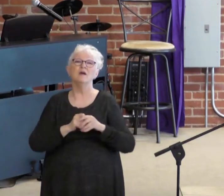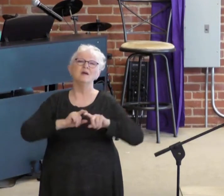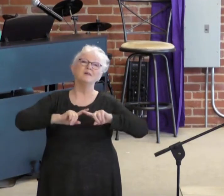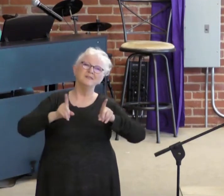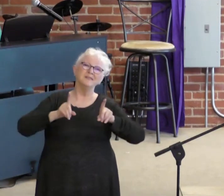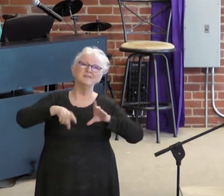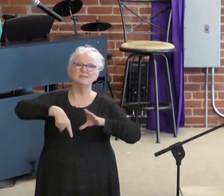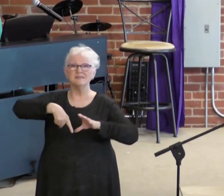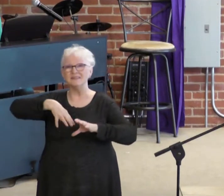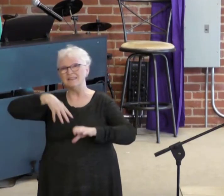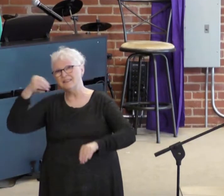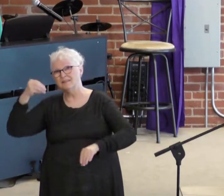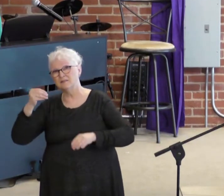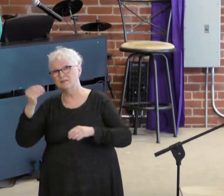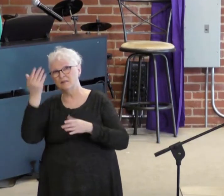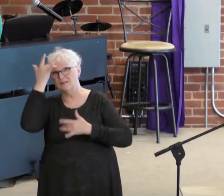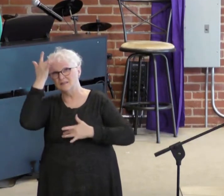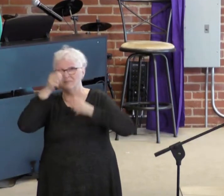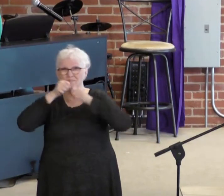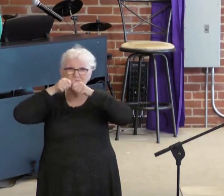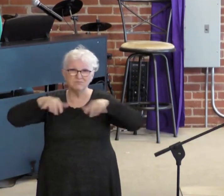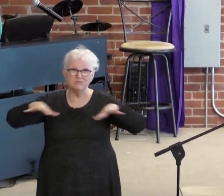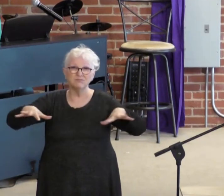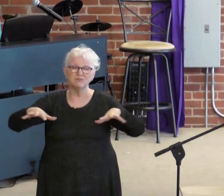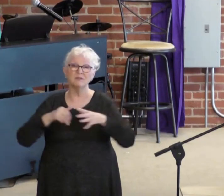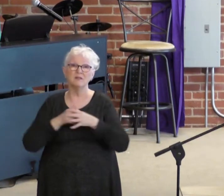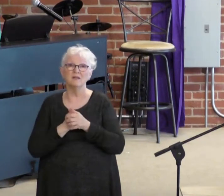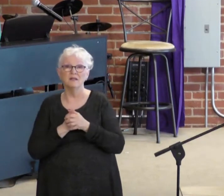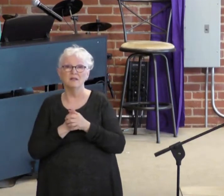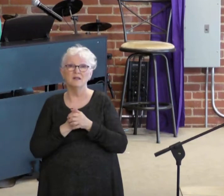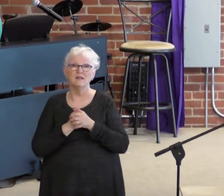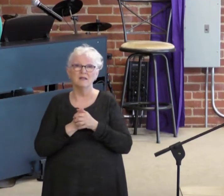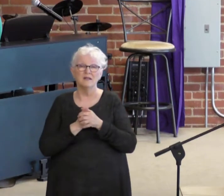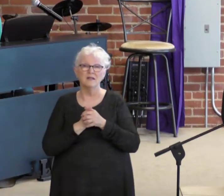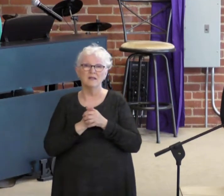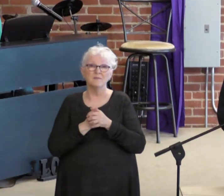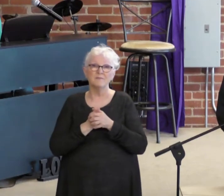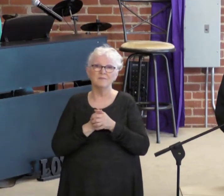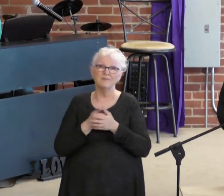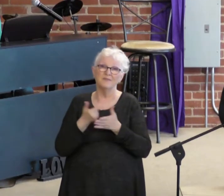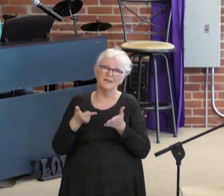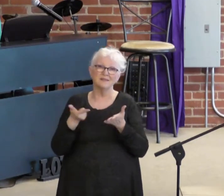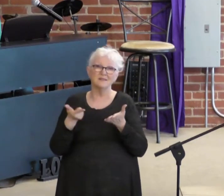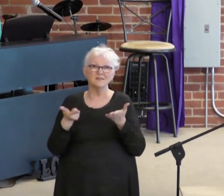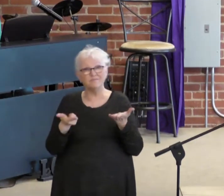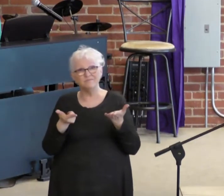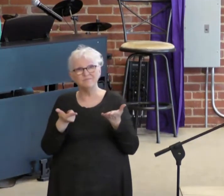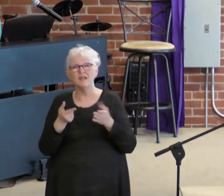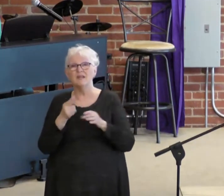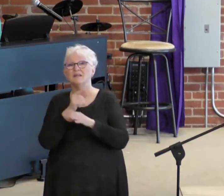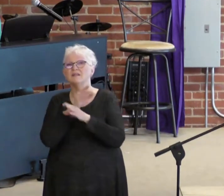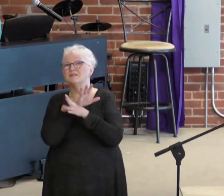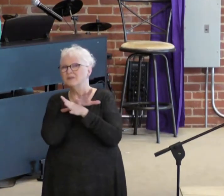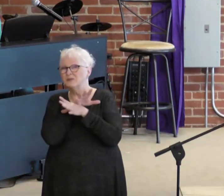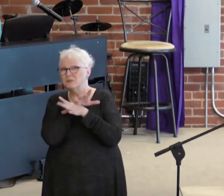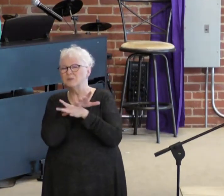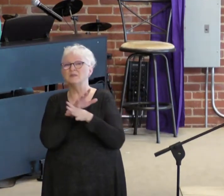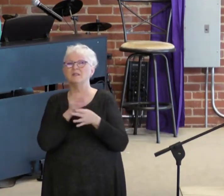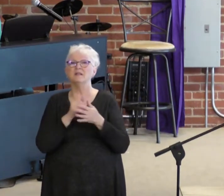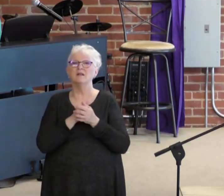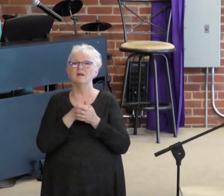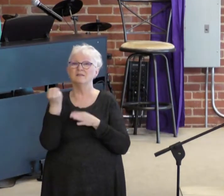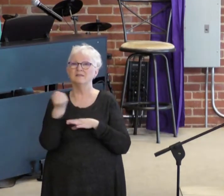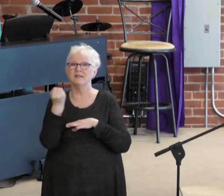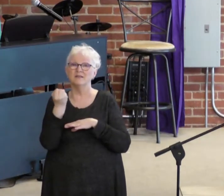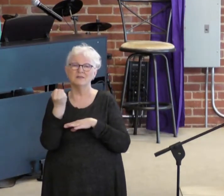our large congregation on Sunday afternoon on the internet, this seems to be the way God is leading us. So